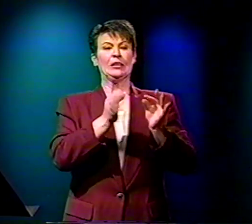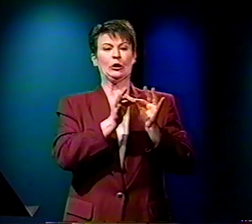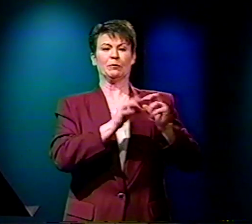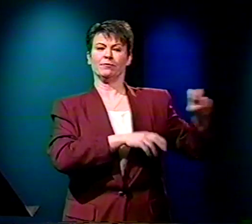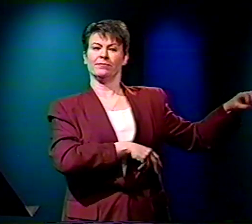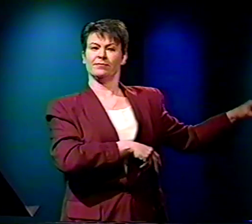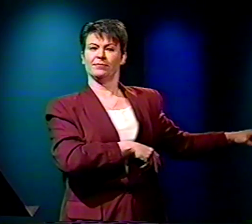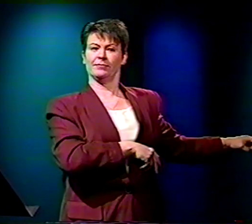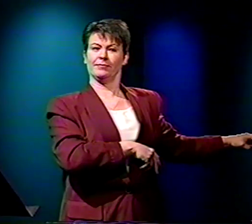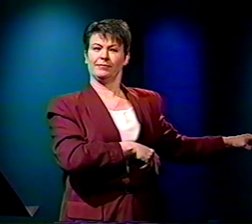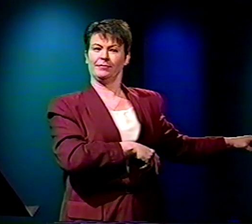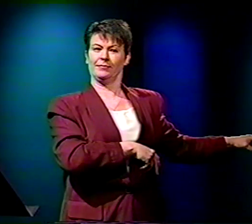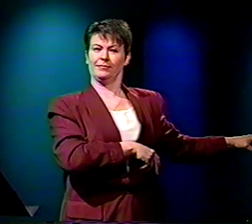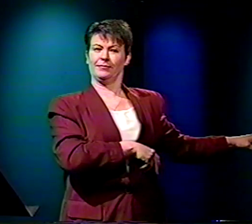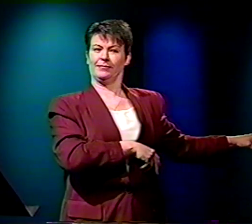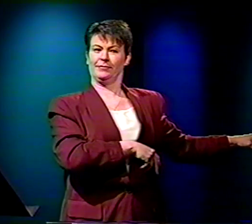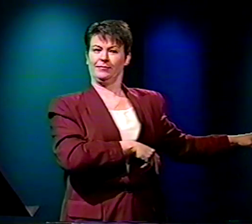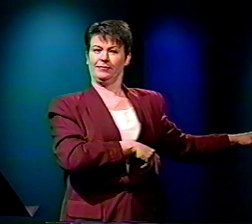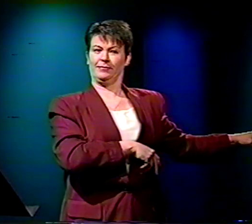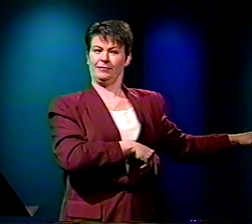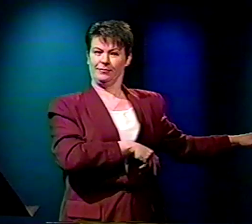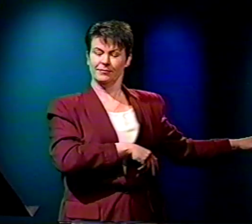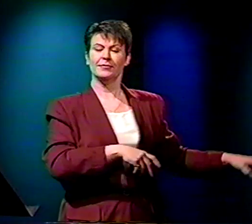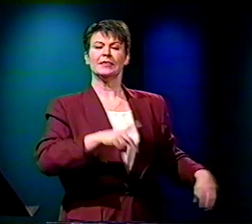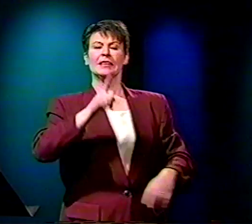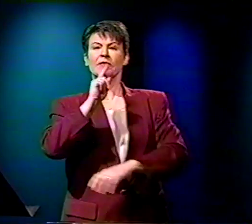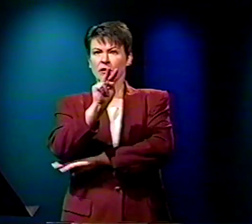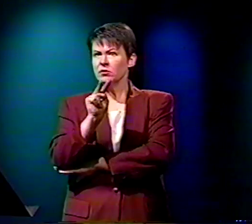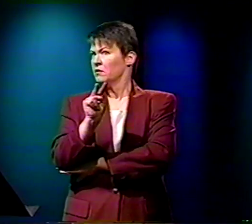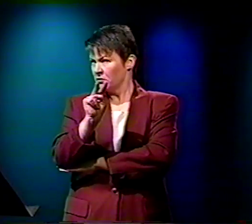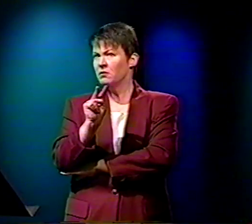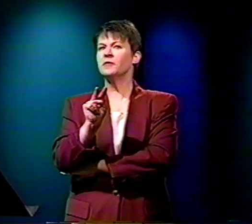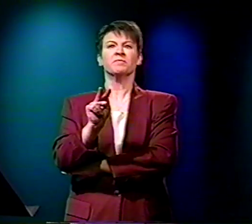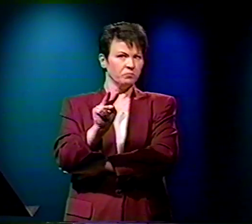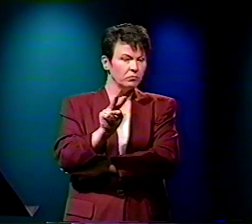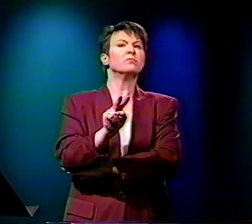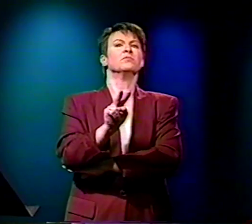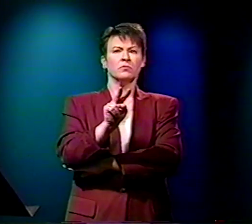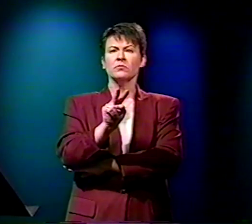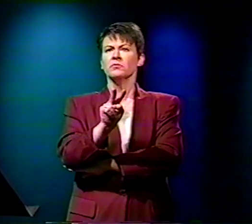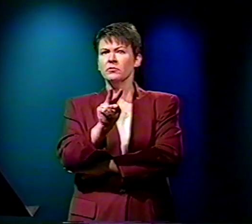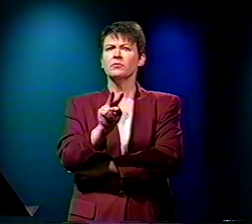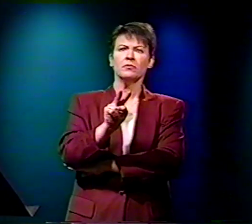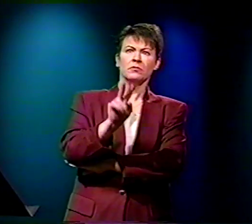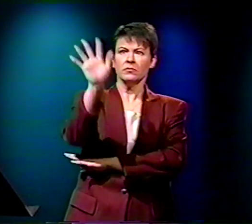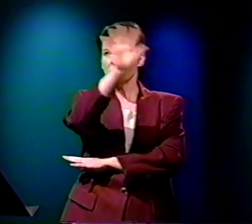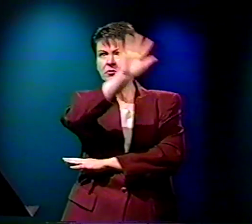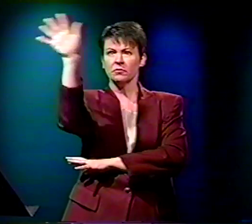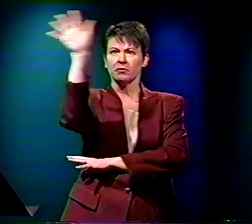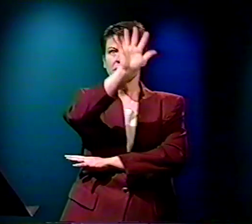person sitting in one place and the feed interpreter sitting next to the deaf people. And so